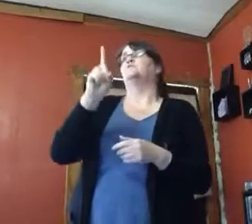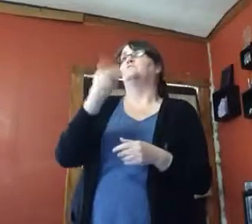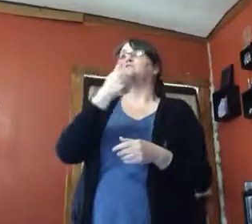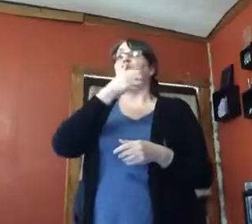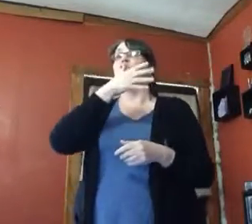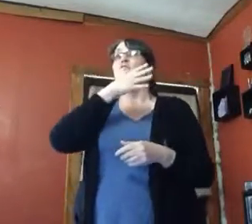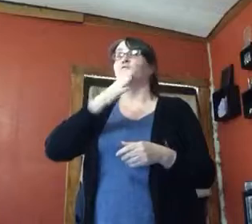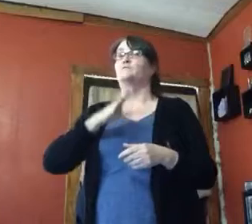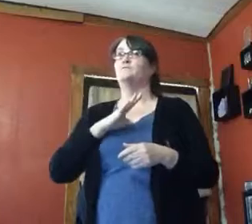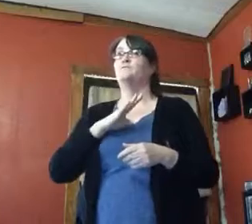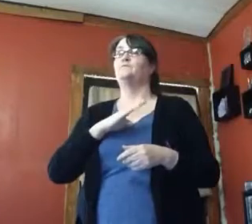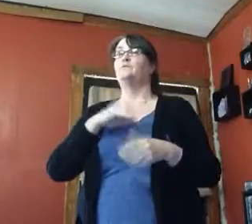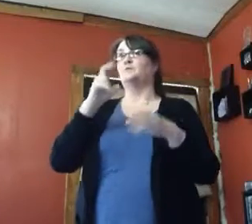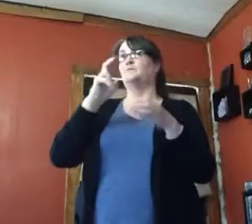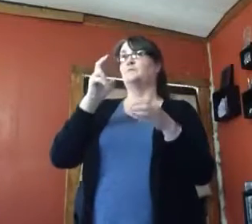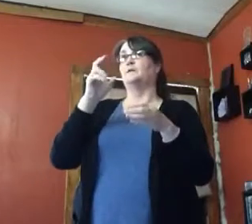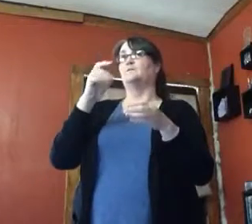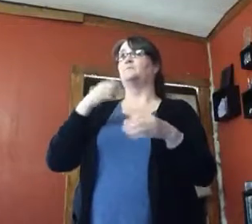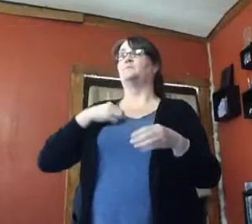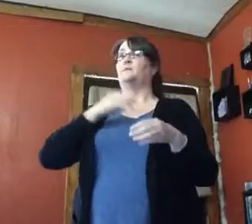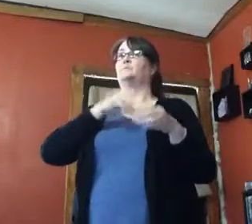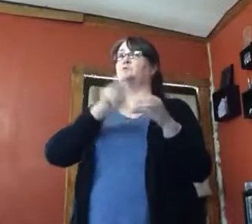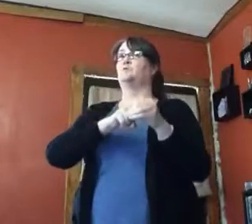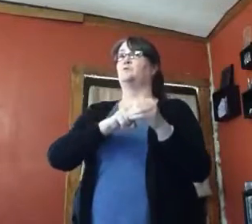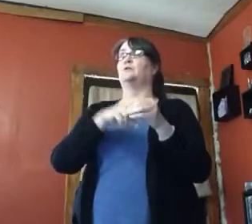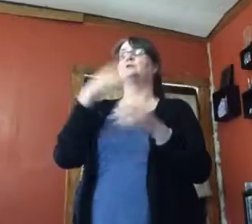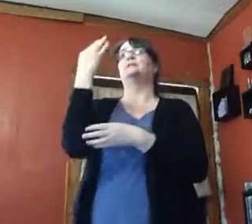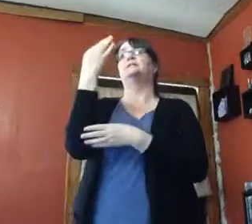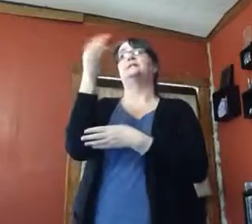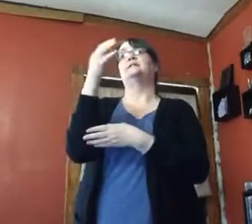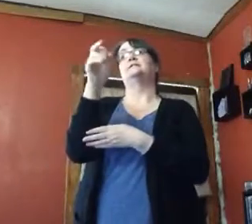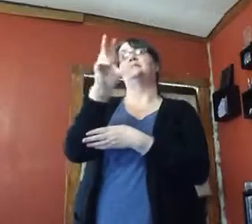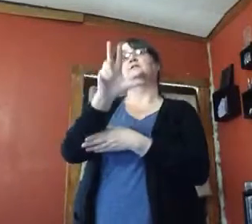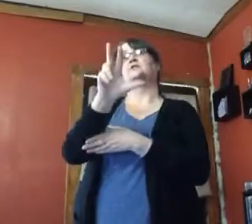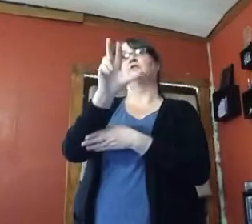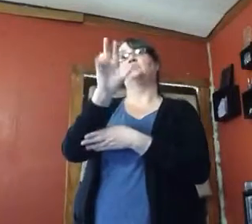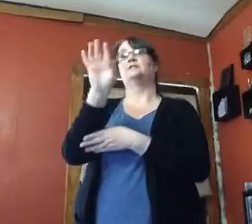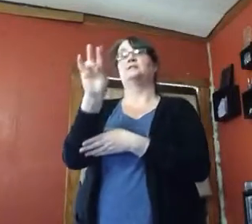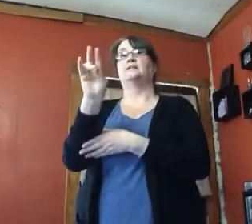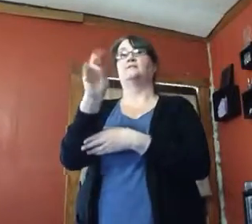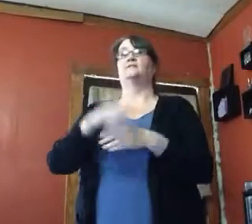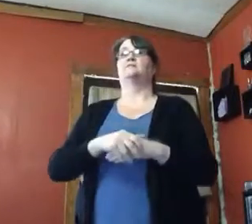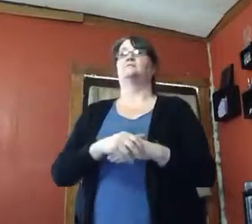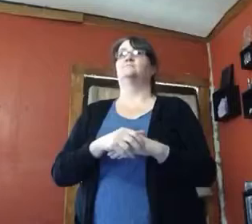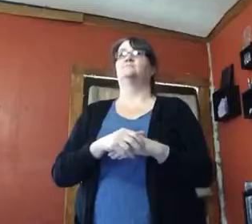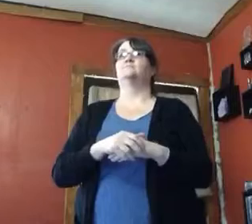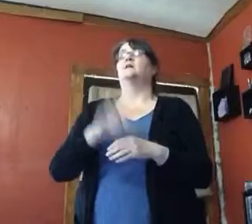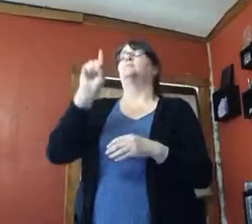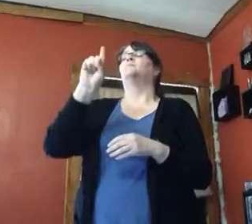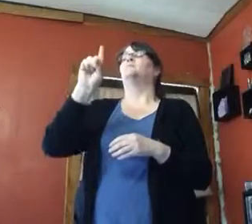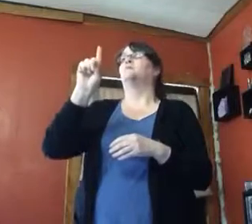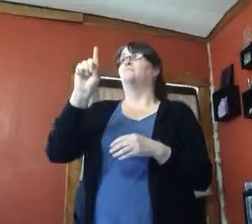She joined in March 1937. The first non-Protestant